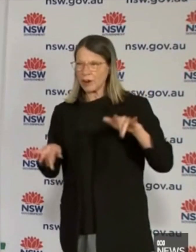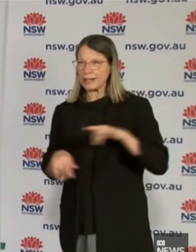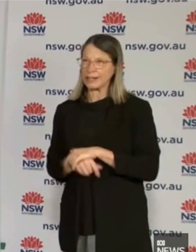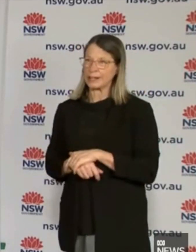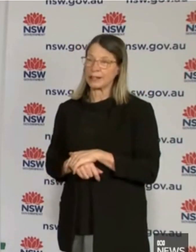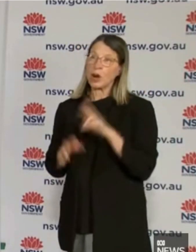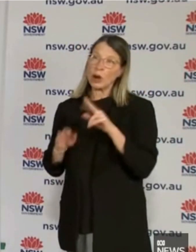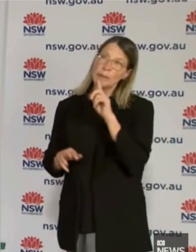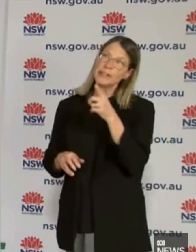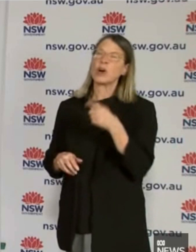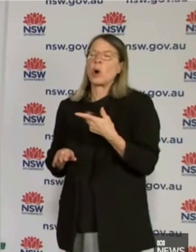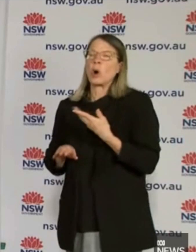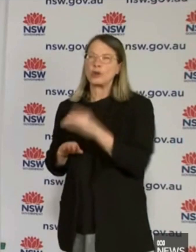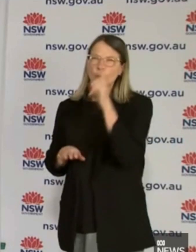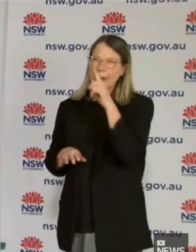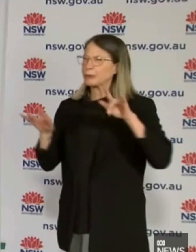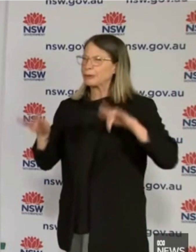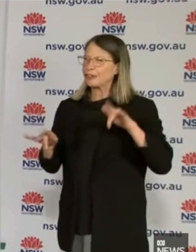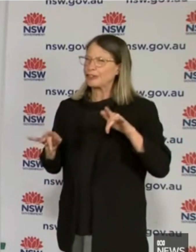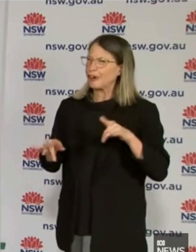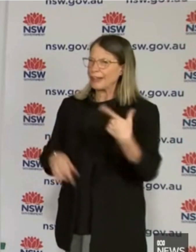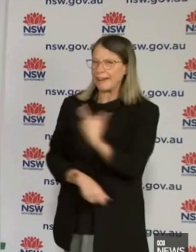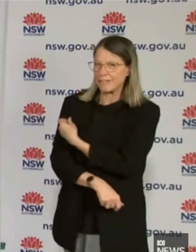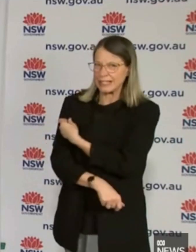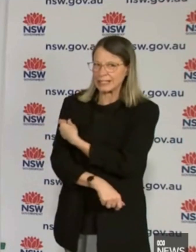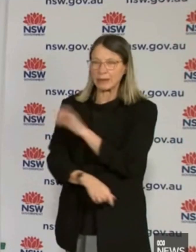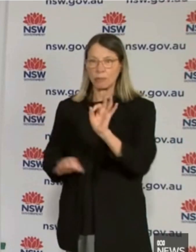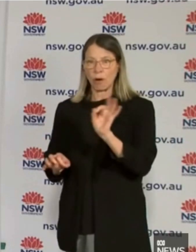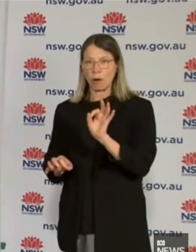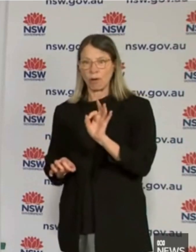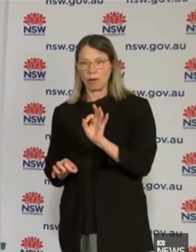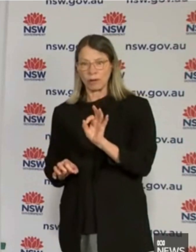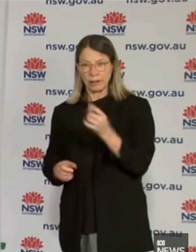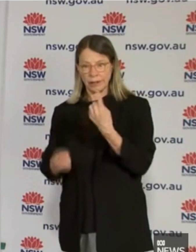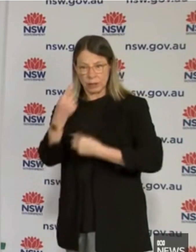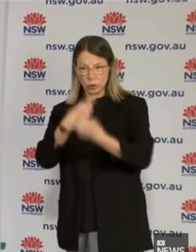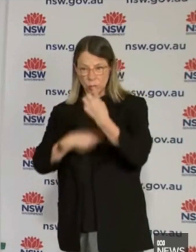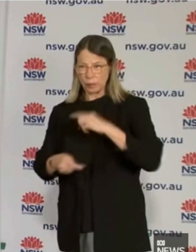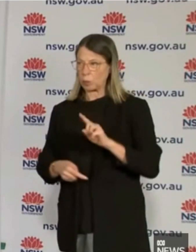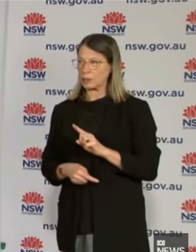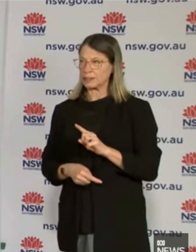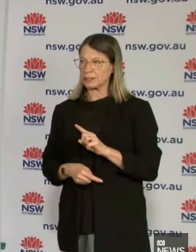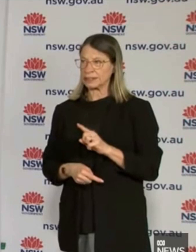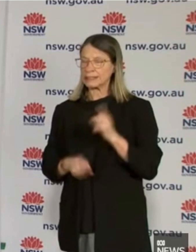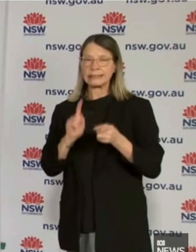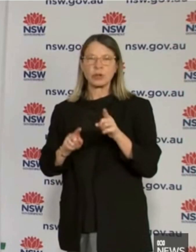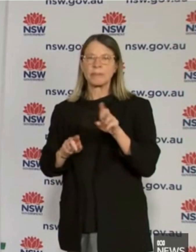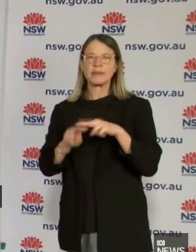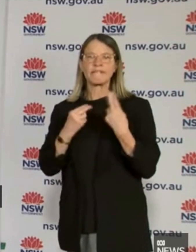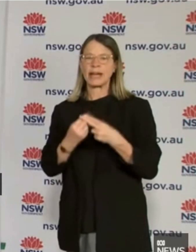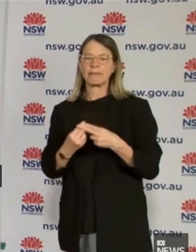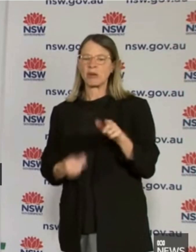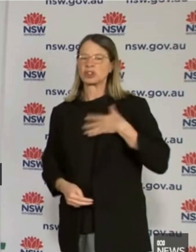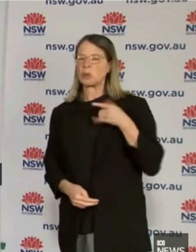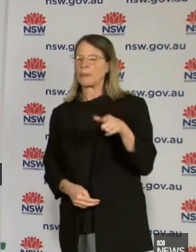well, we've had new people come in and they just haven't had a chance to get the vaccines. But what I heard was that in some cases it was family members who had